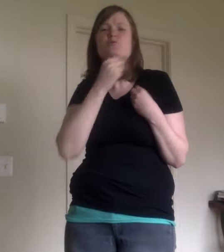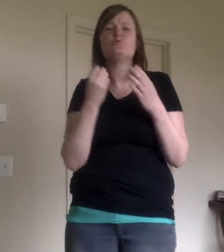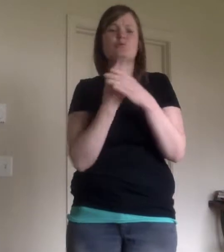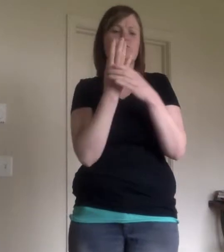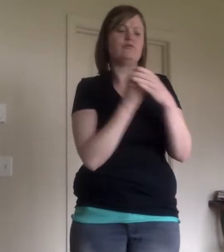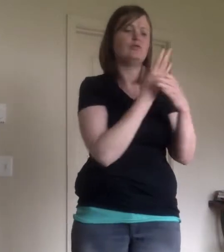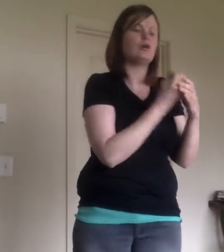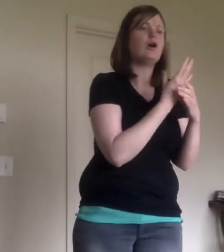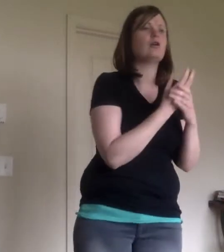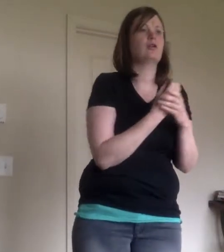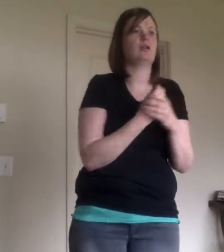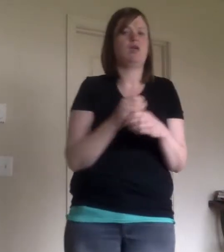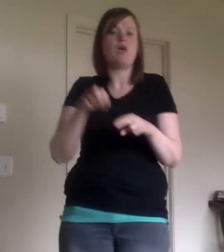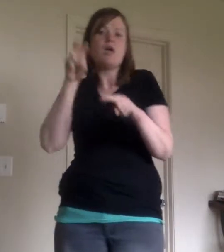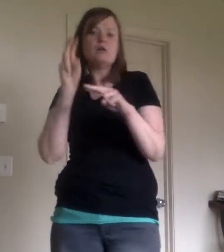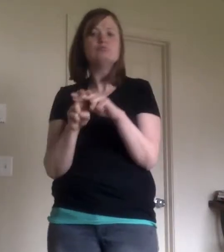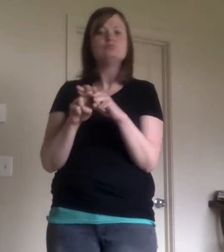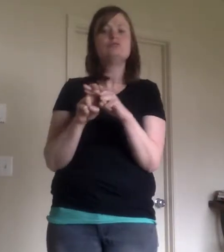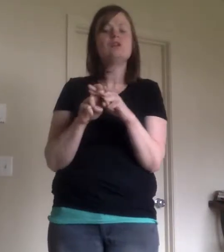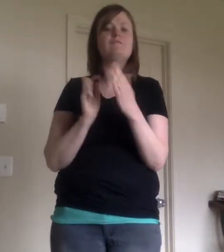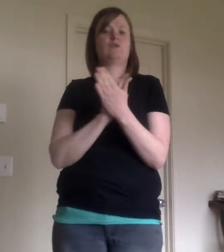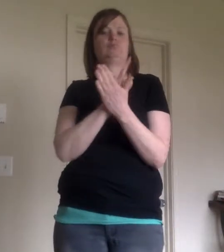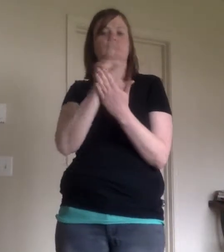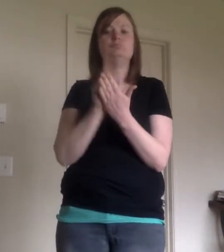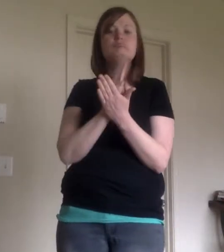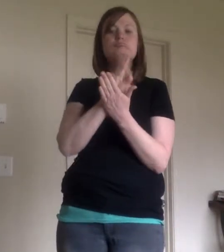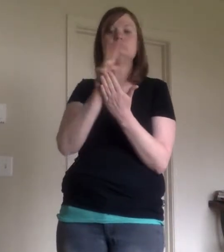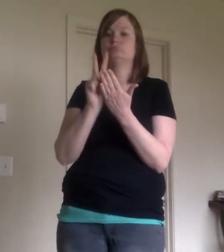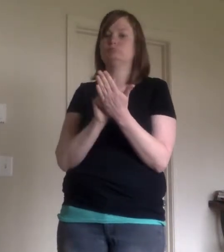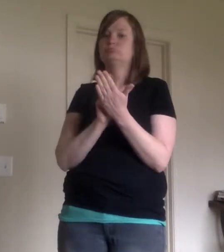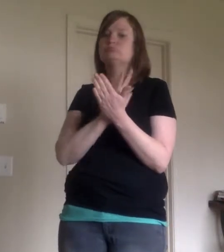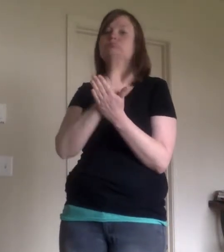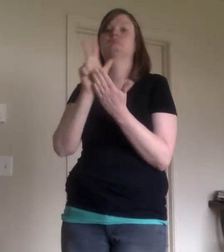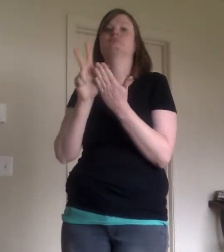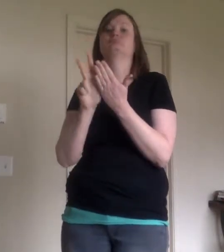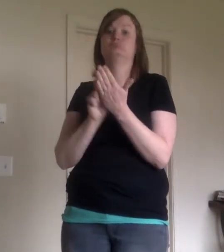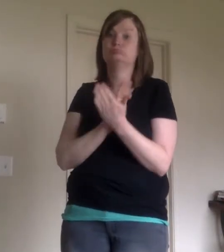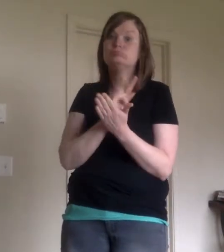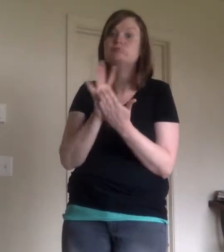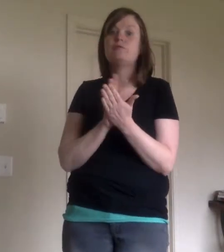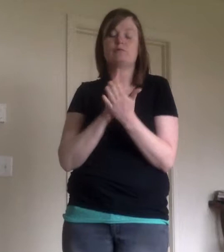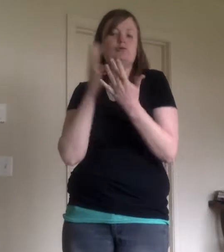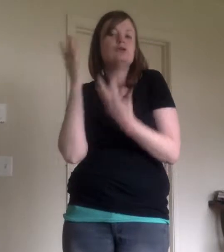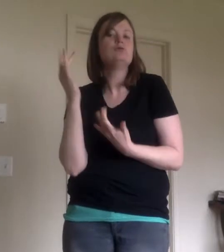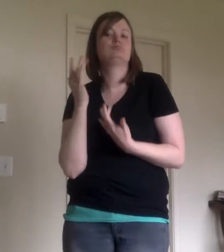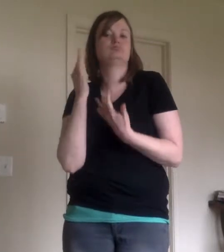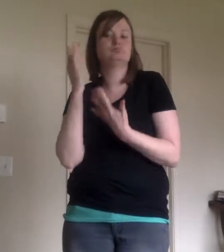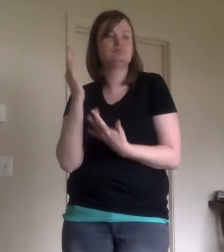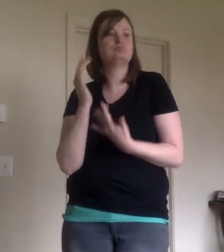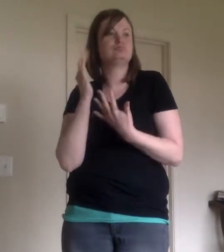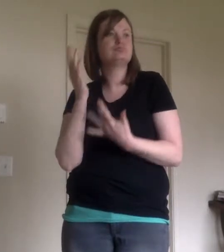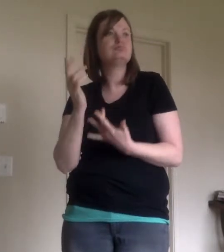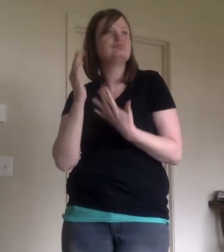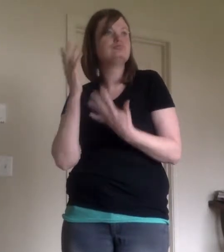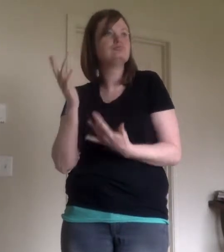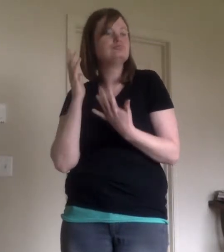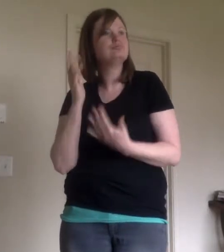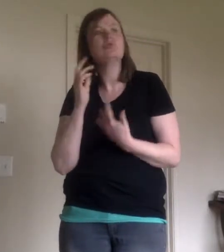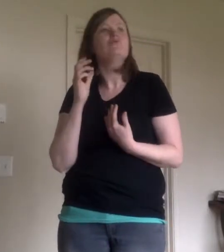sunflowers that he had, and he had these huge sunflowers in his backyard. So he would wait, and as the bee was hovering over the sunflower, he